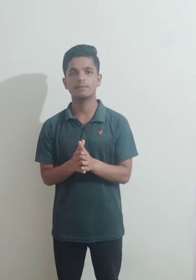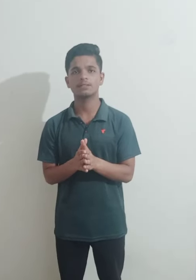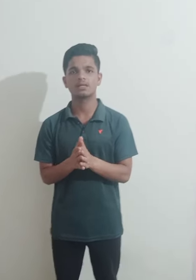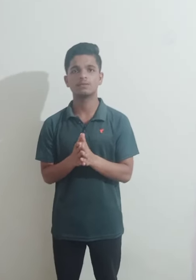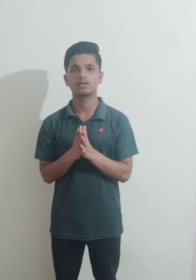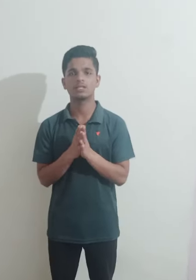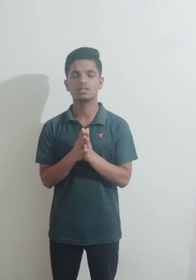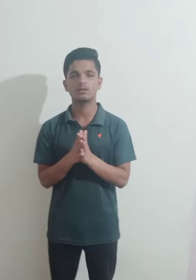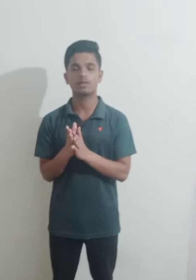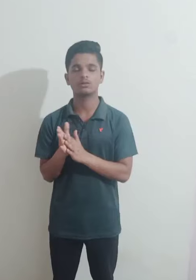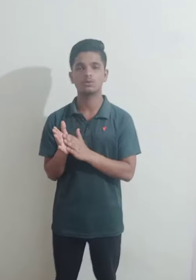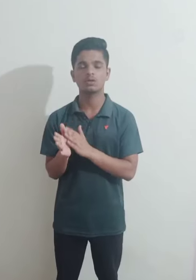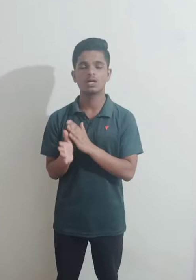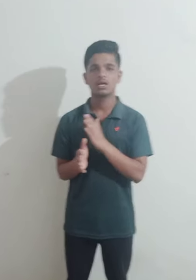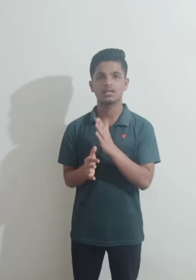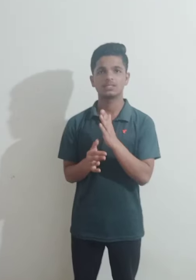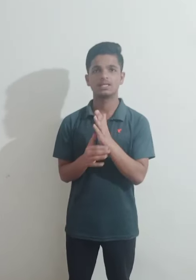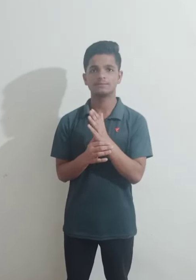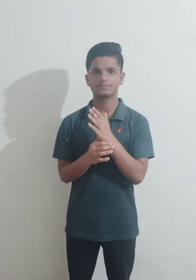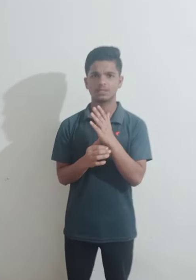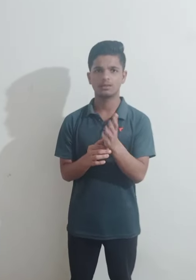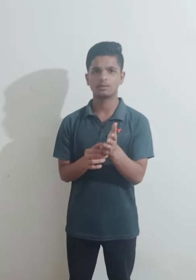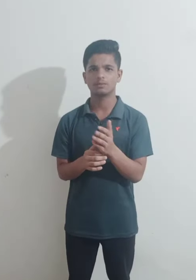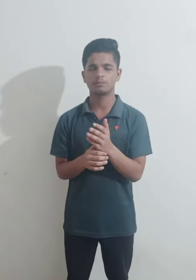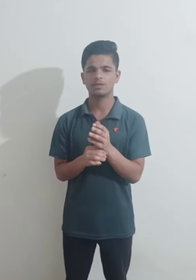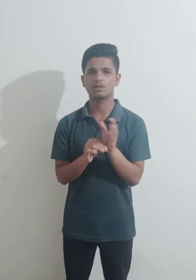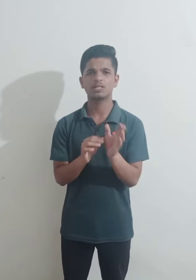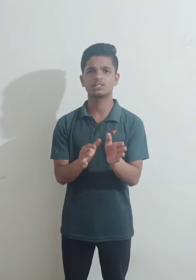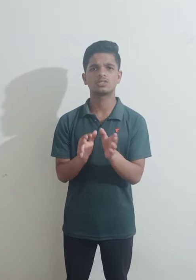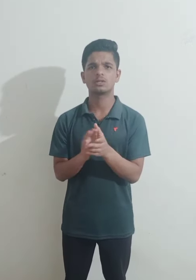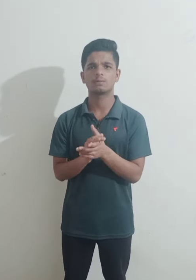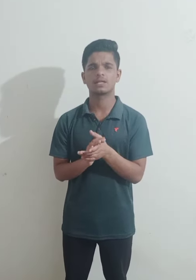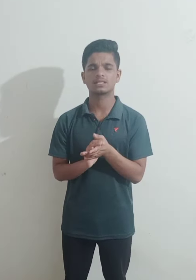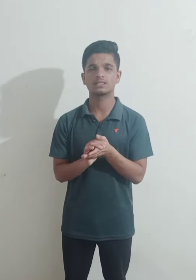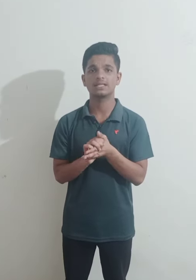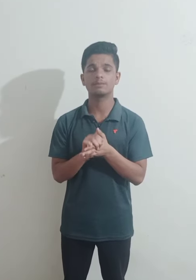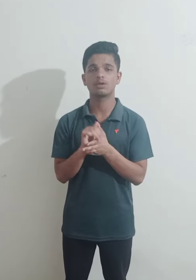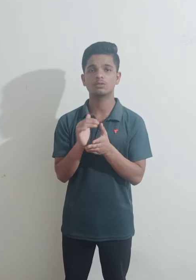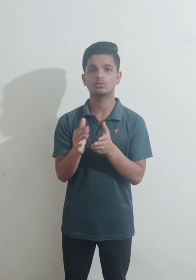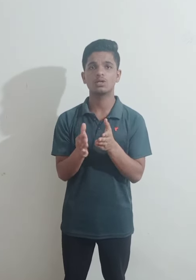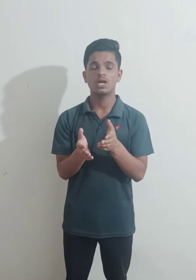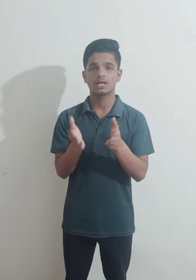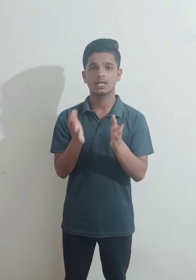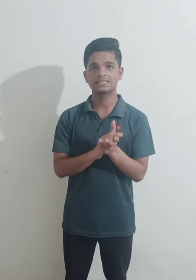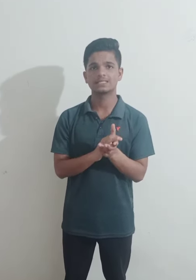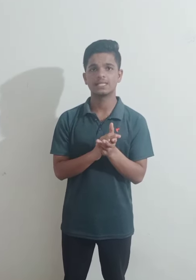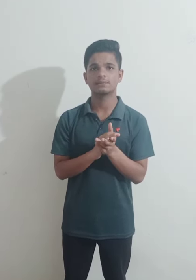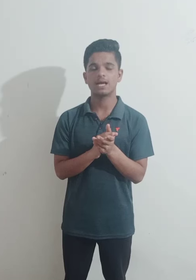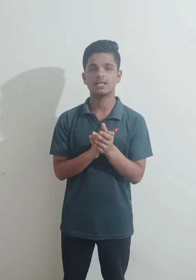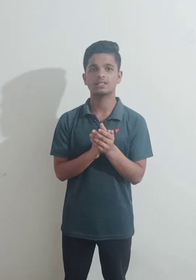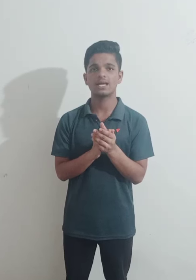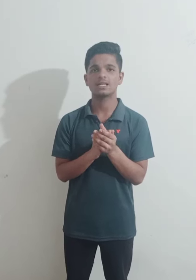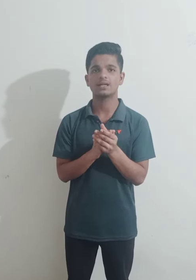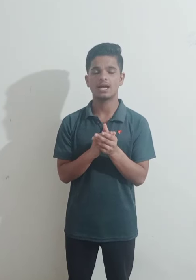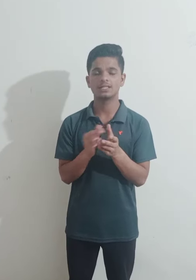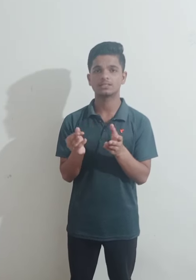does not belong to the particular instance of a class. They belong to class itself, and they are and it's,